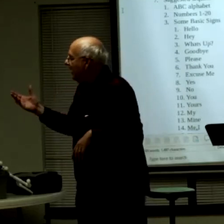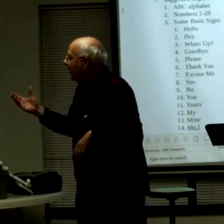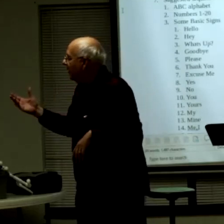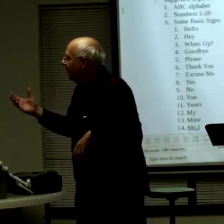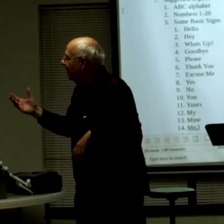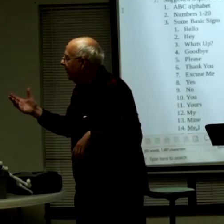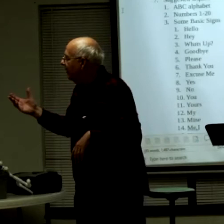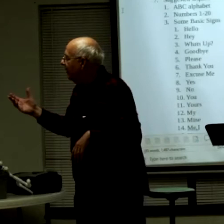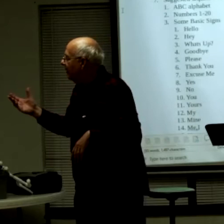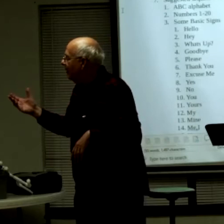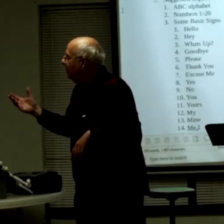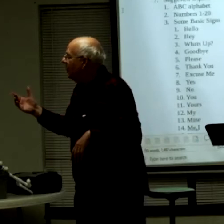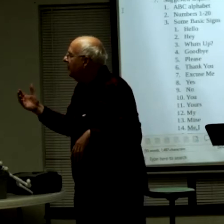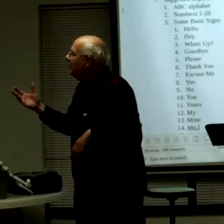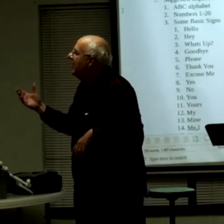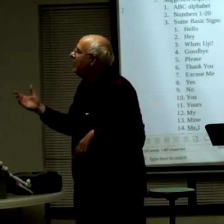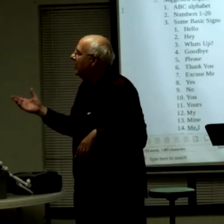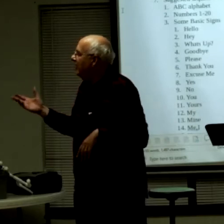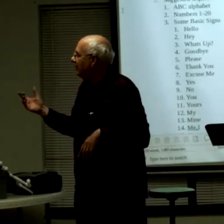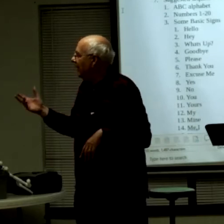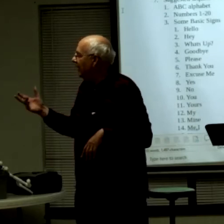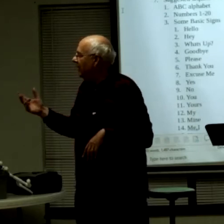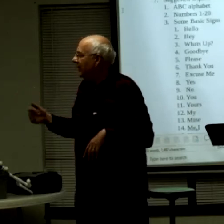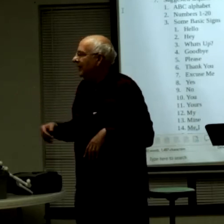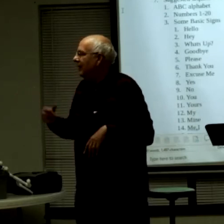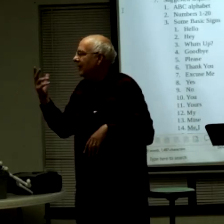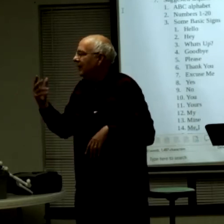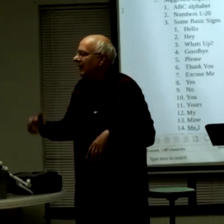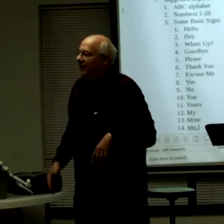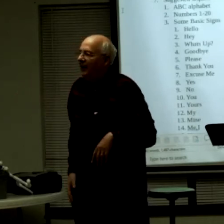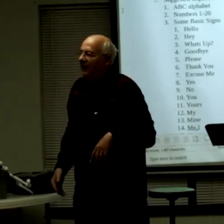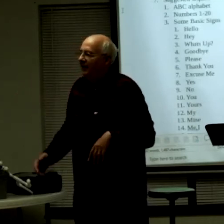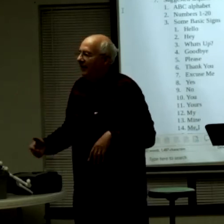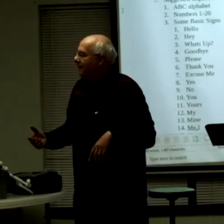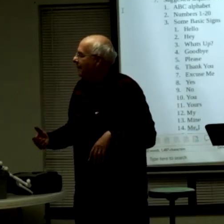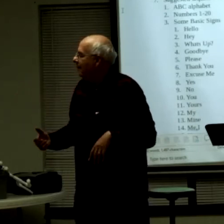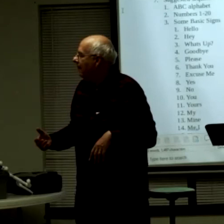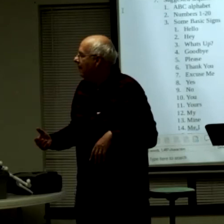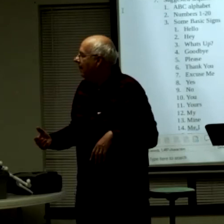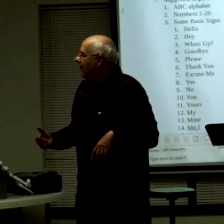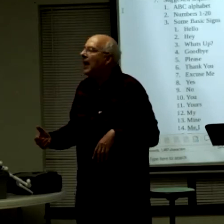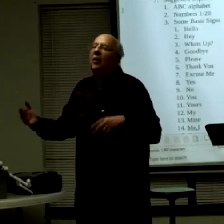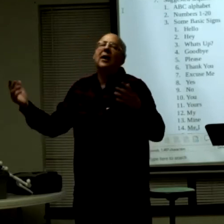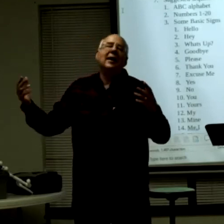Yeah. It's a slang. What's English idiom? Like you said, rock and a hard spot. Yeah, okay, yes,